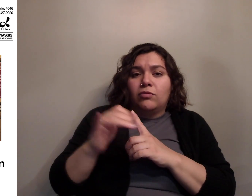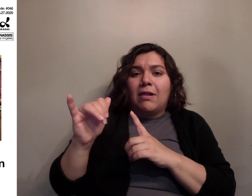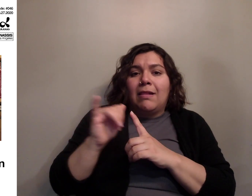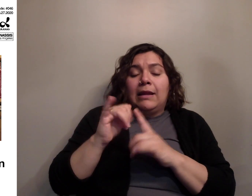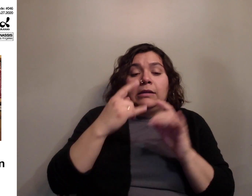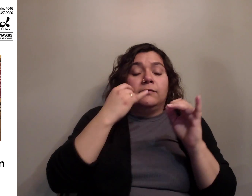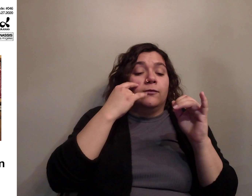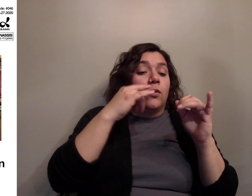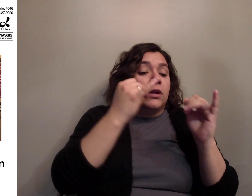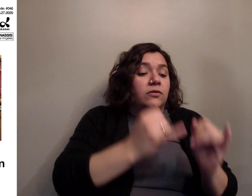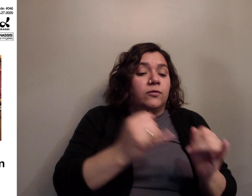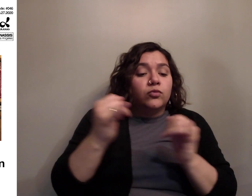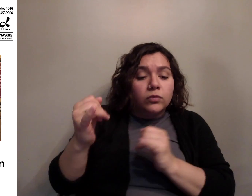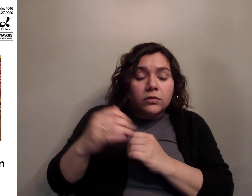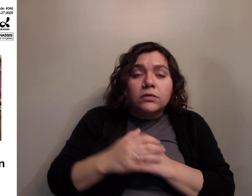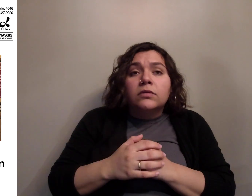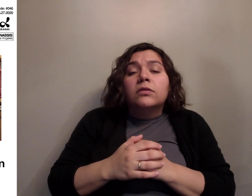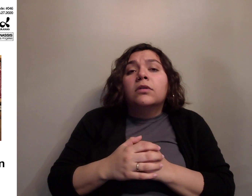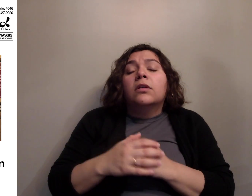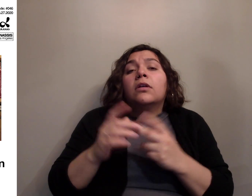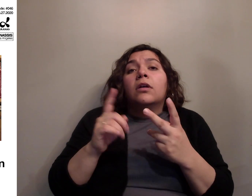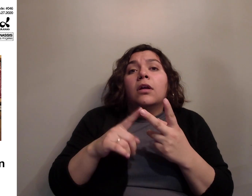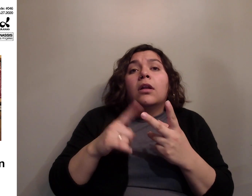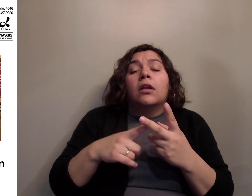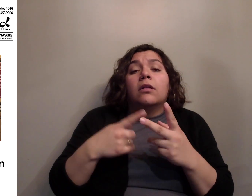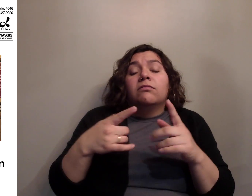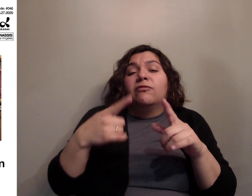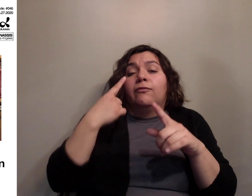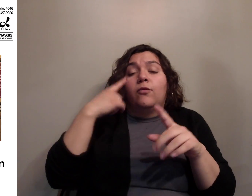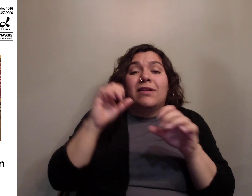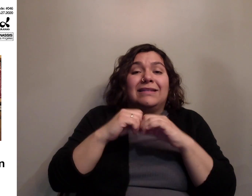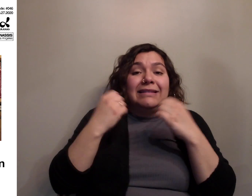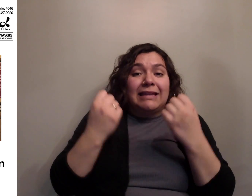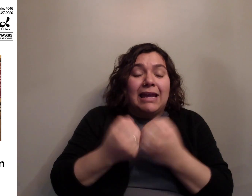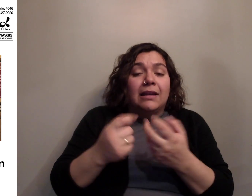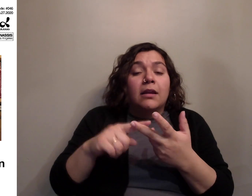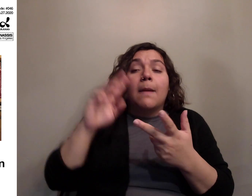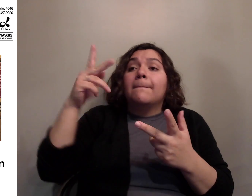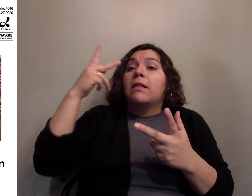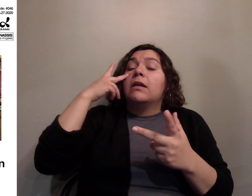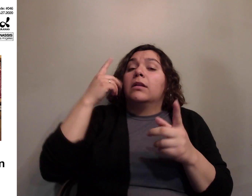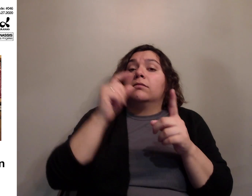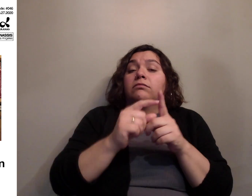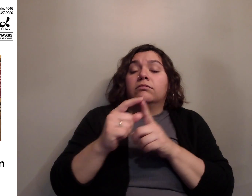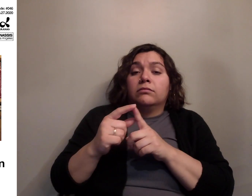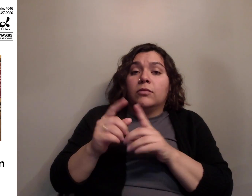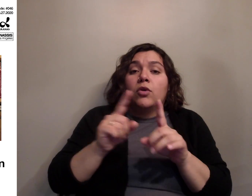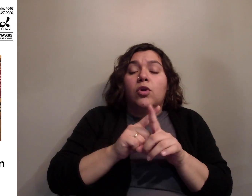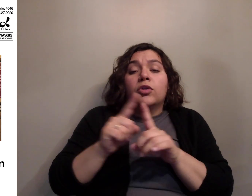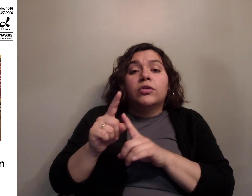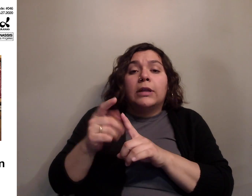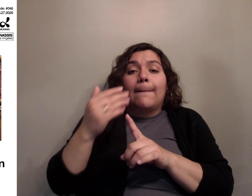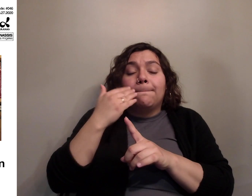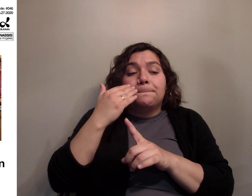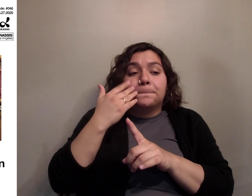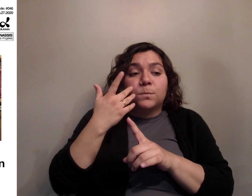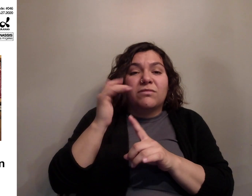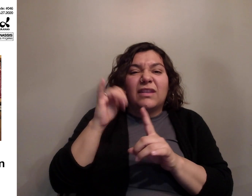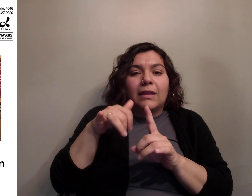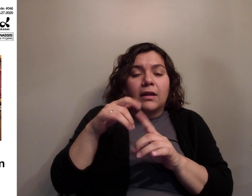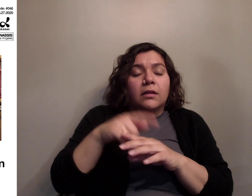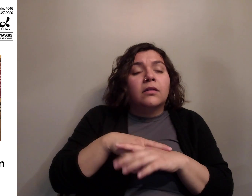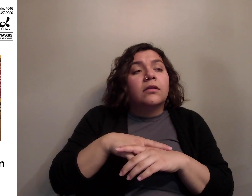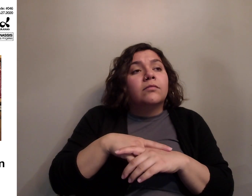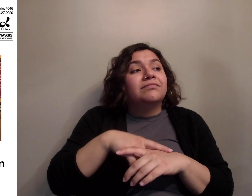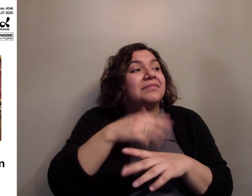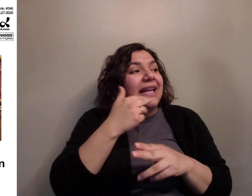invest in culture as individuals, as a society, in political terms, although, of course, I have very